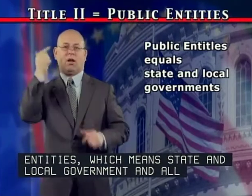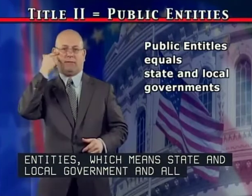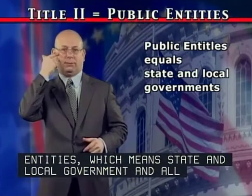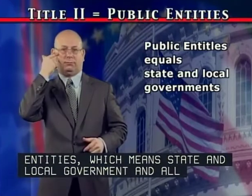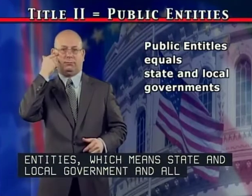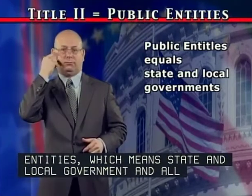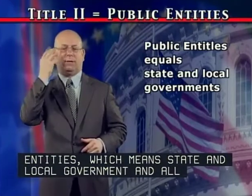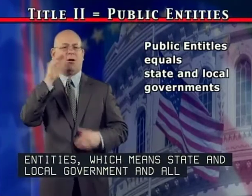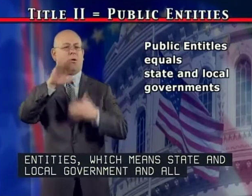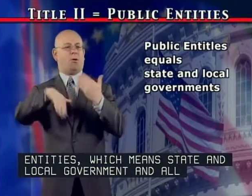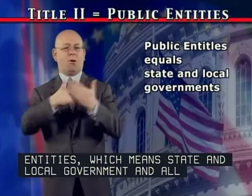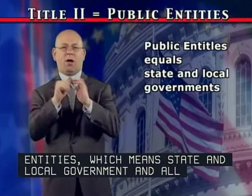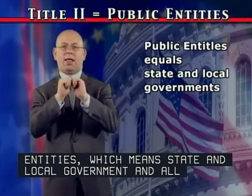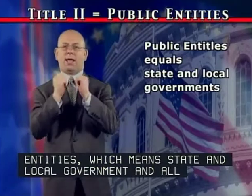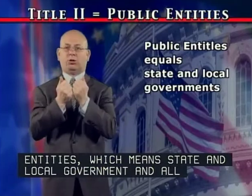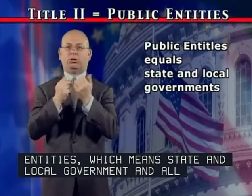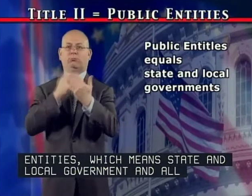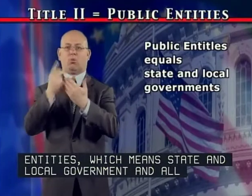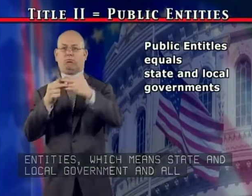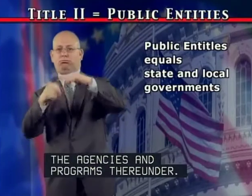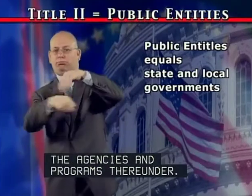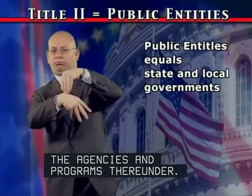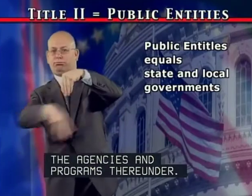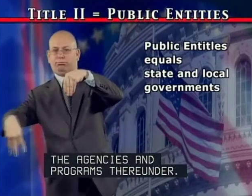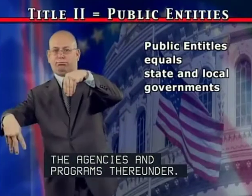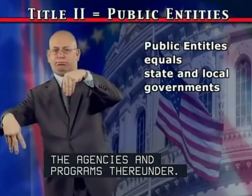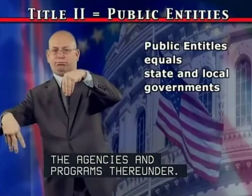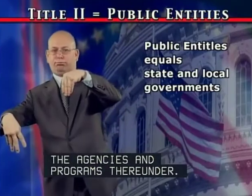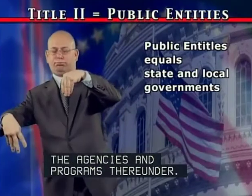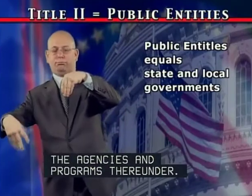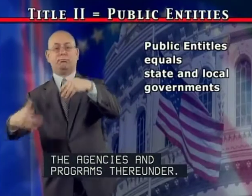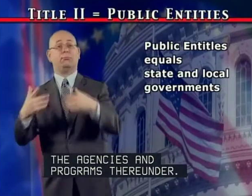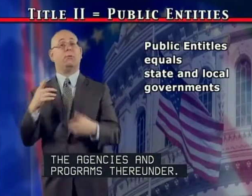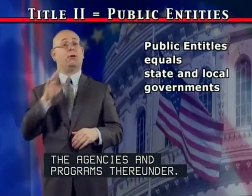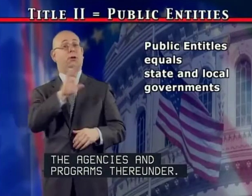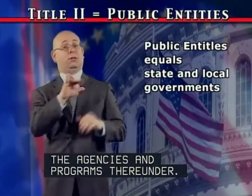which means state and local government and all the agencies and programs thereunder.